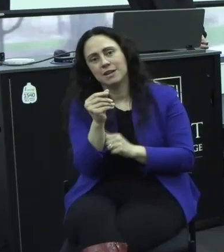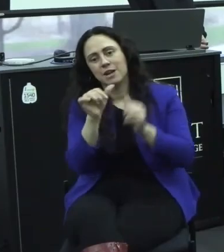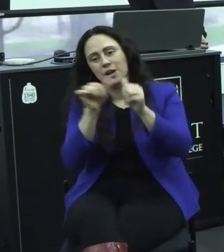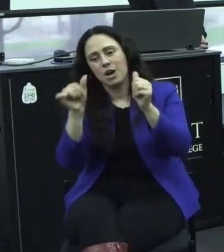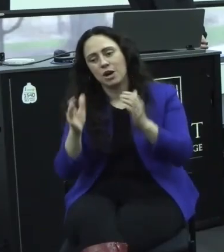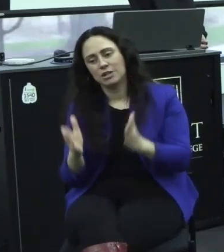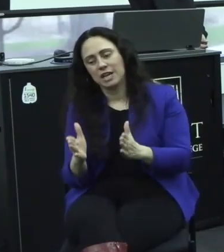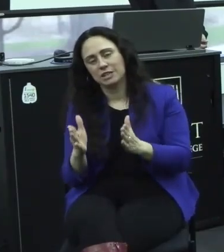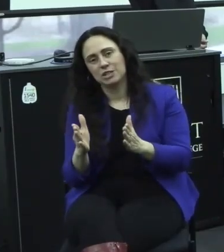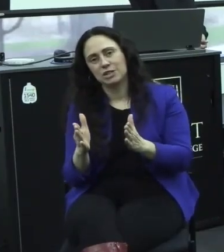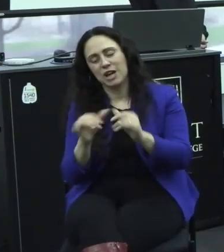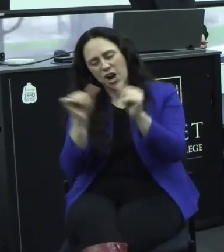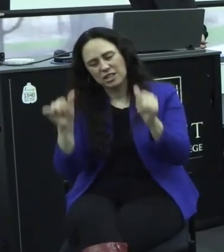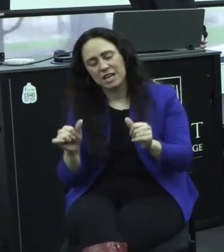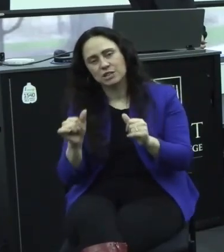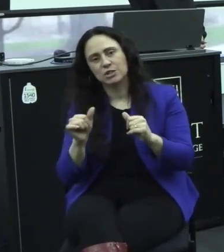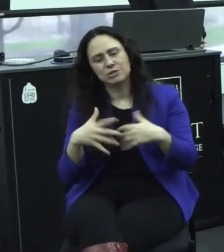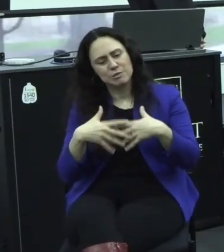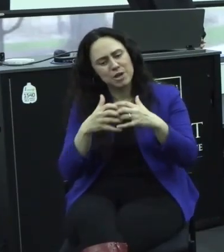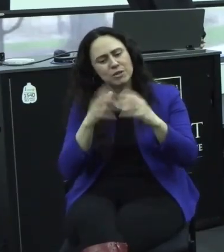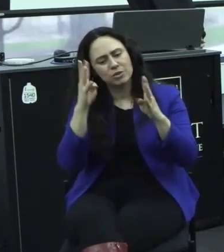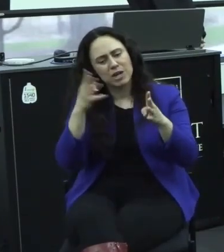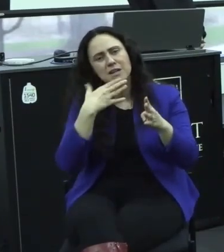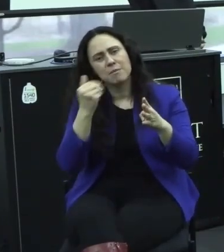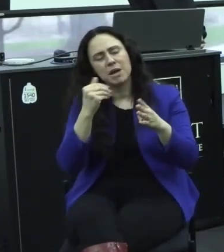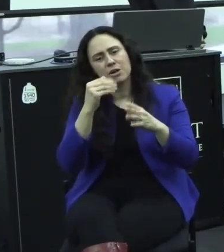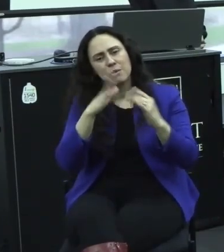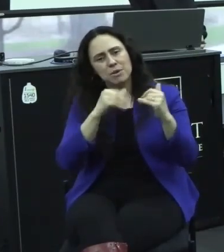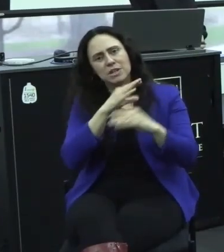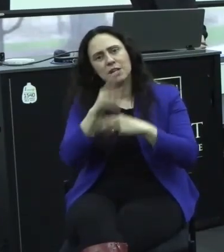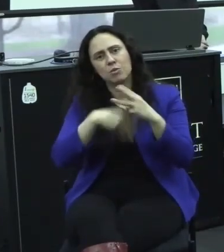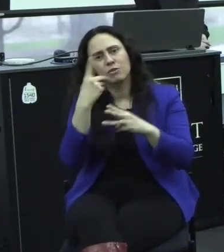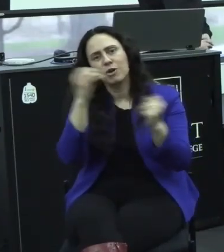architecture to build and create a better building and world for everyone.